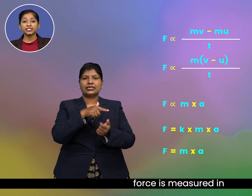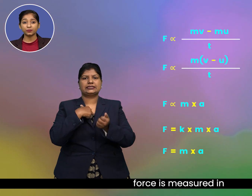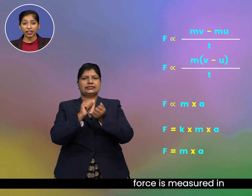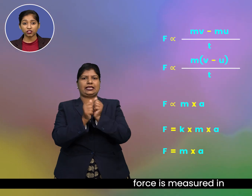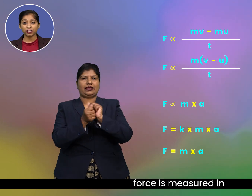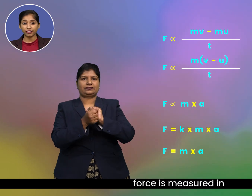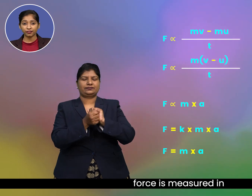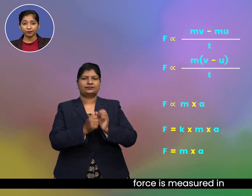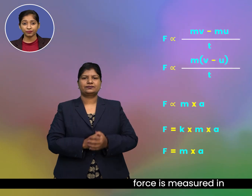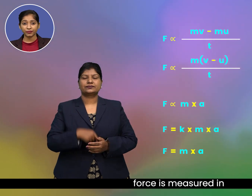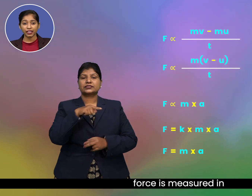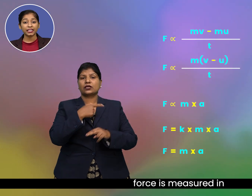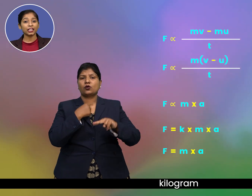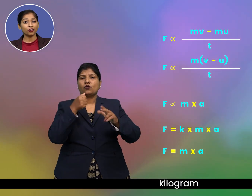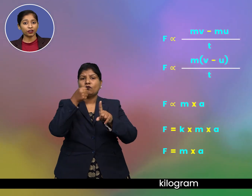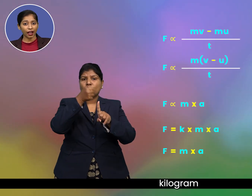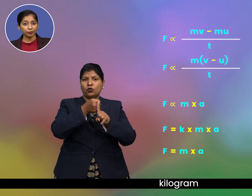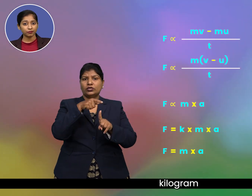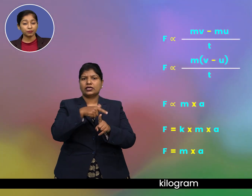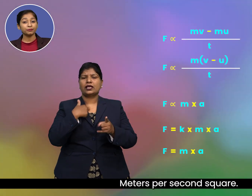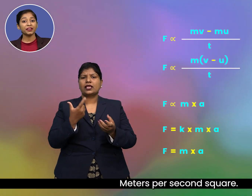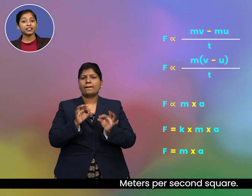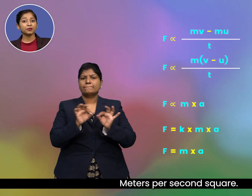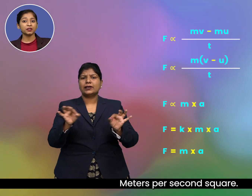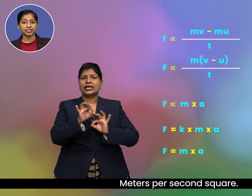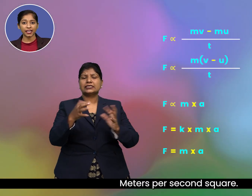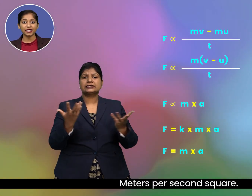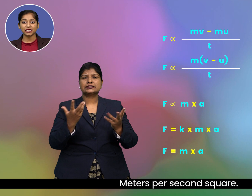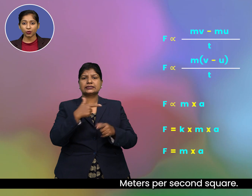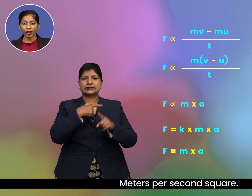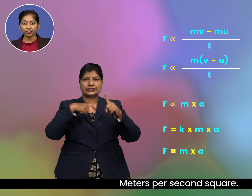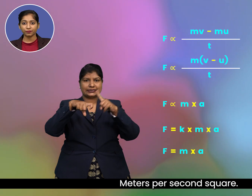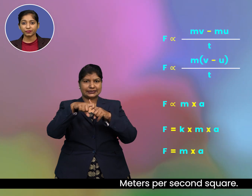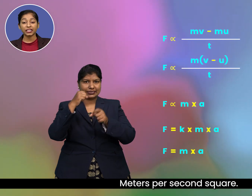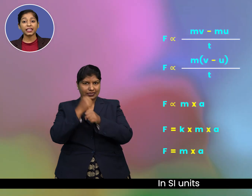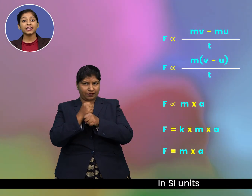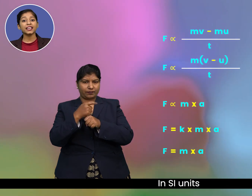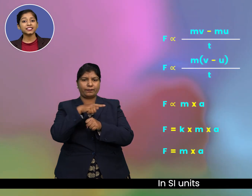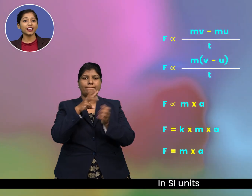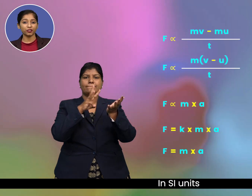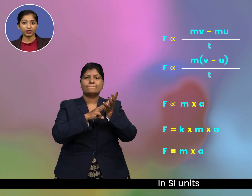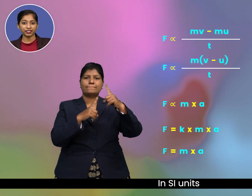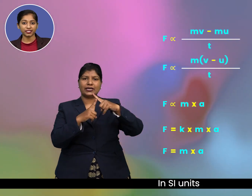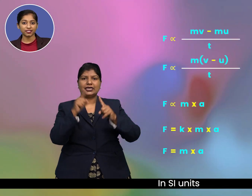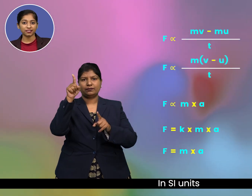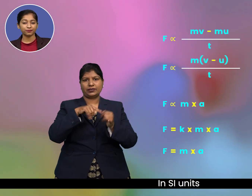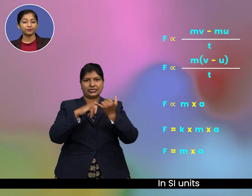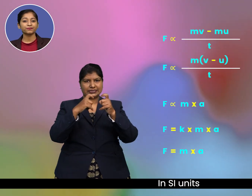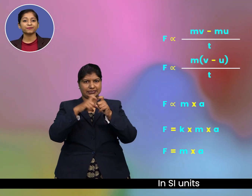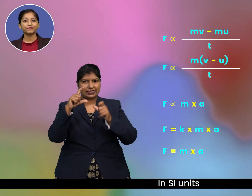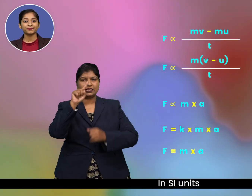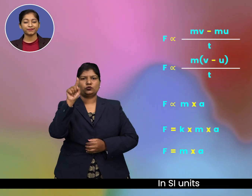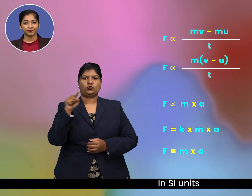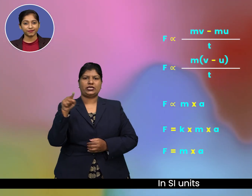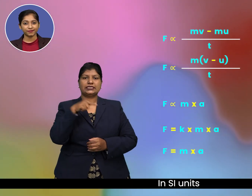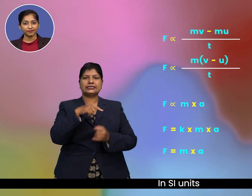force is measured in kilogram meter per second square in SI units.